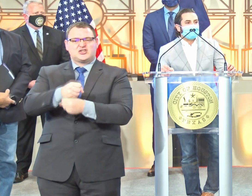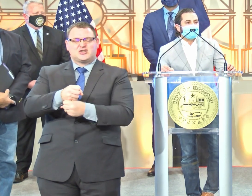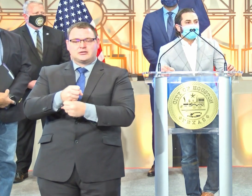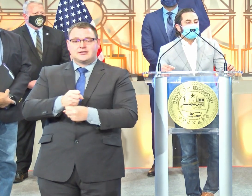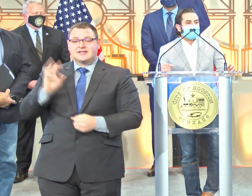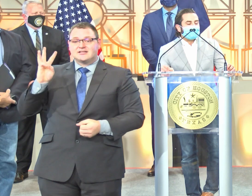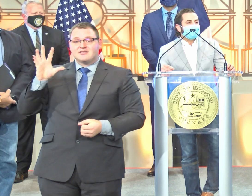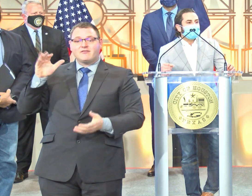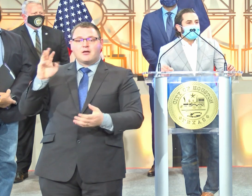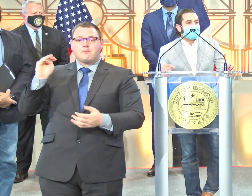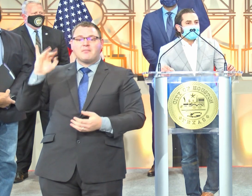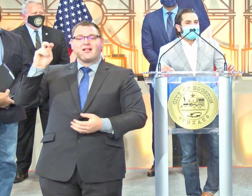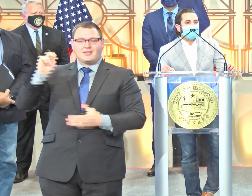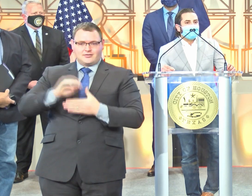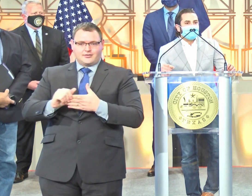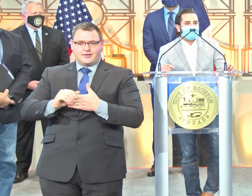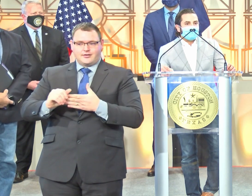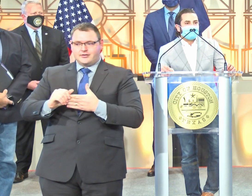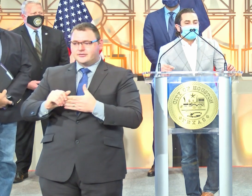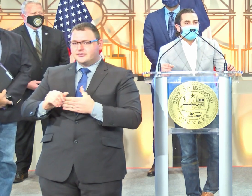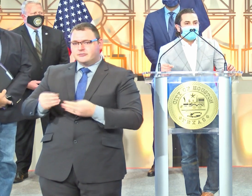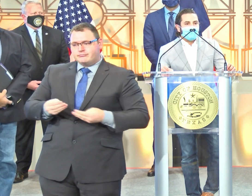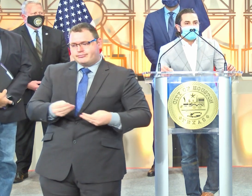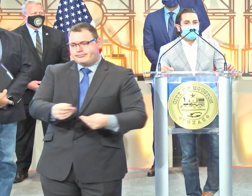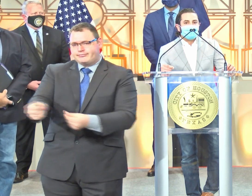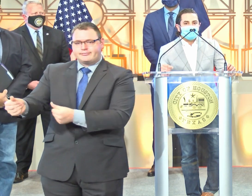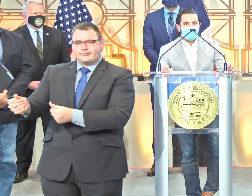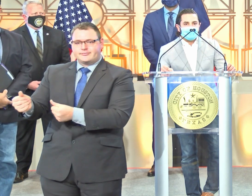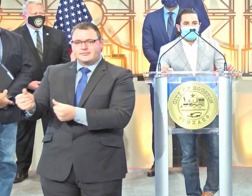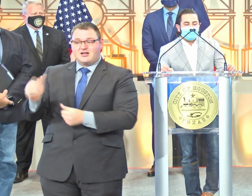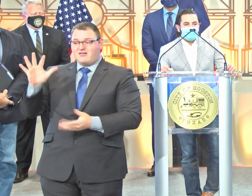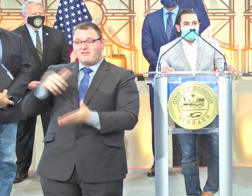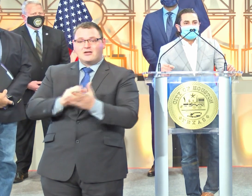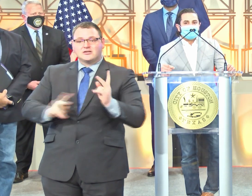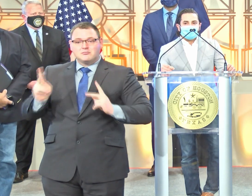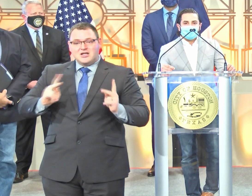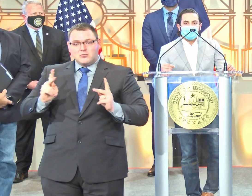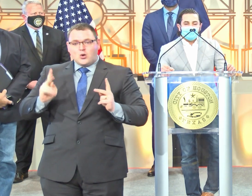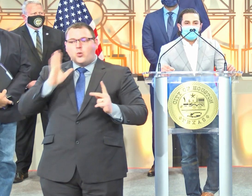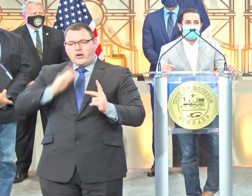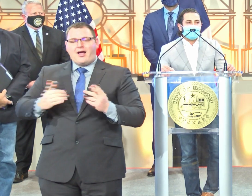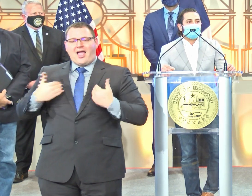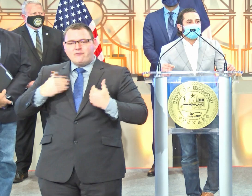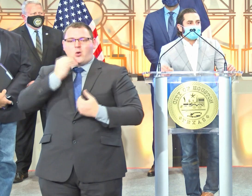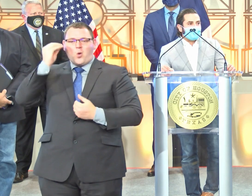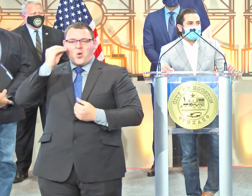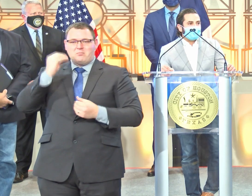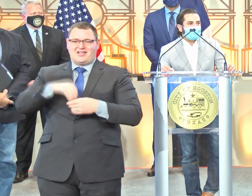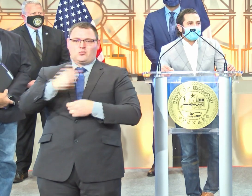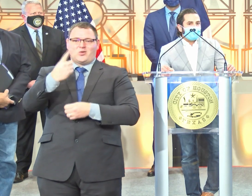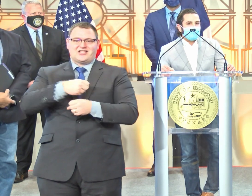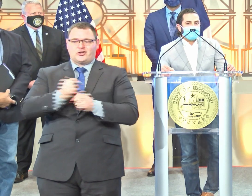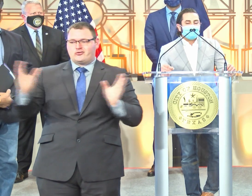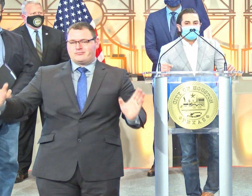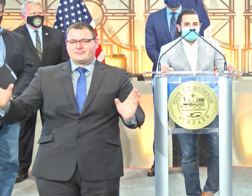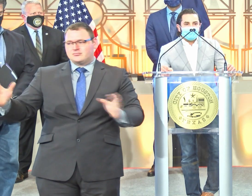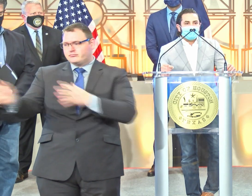it will serve. We are using data-proven interventions here. Not proven nationally, but proven